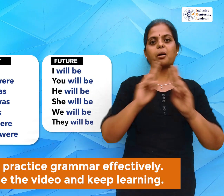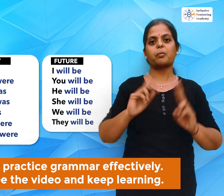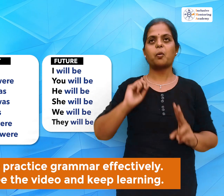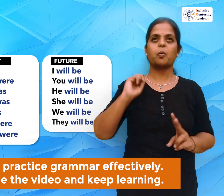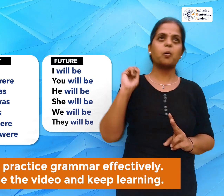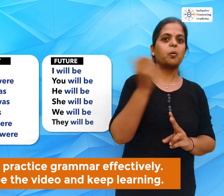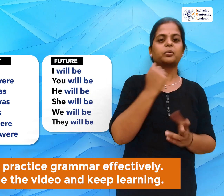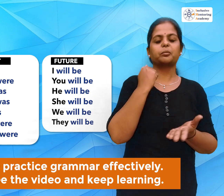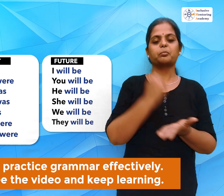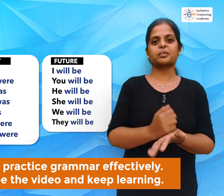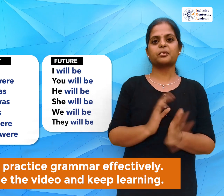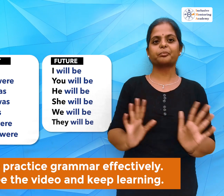effectively.